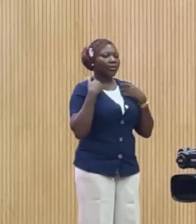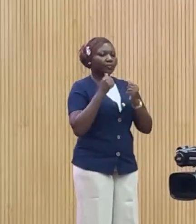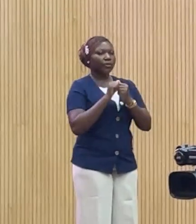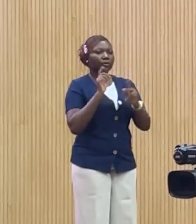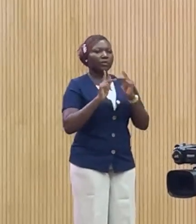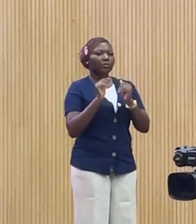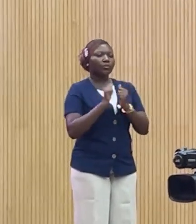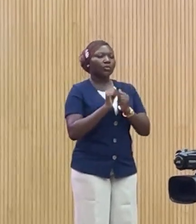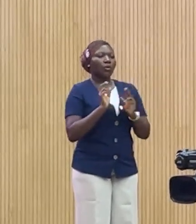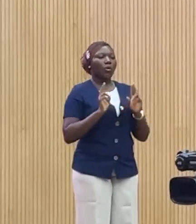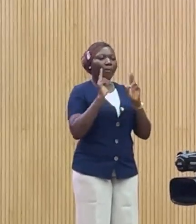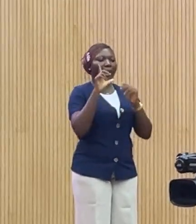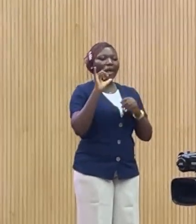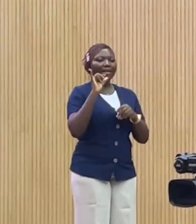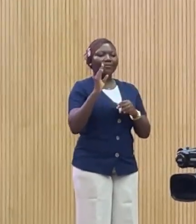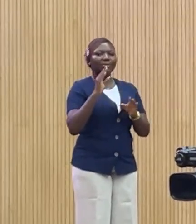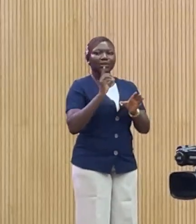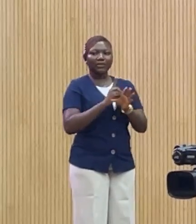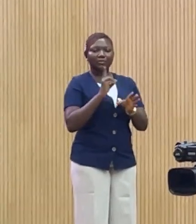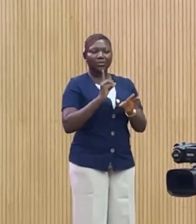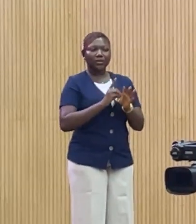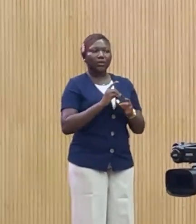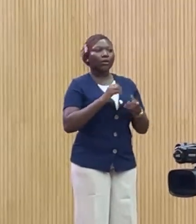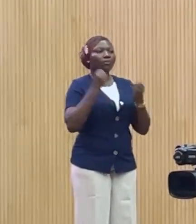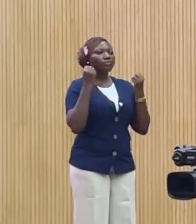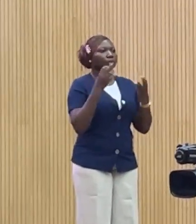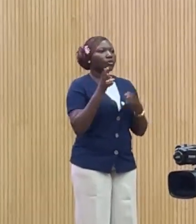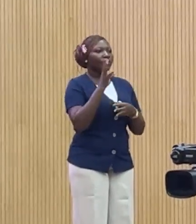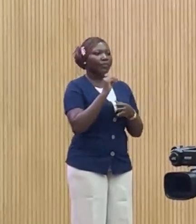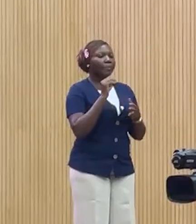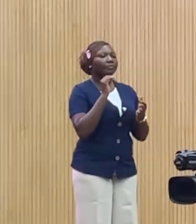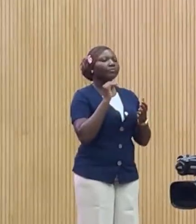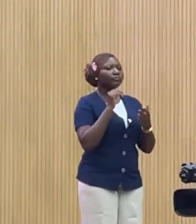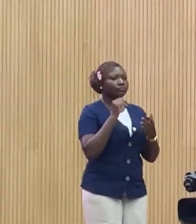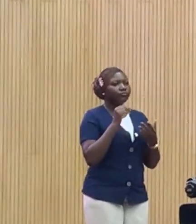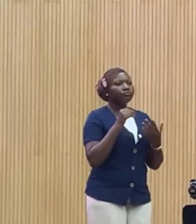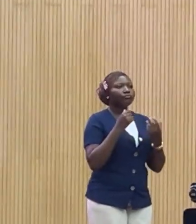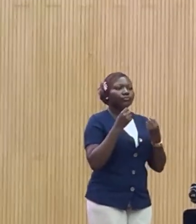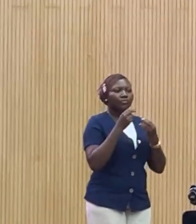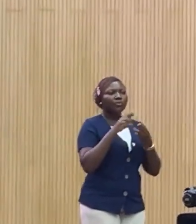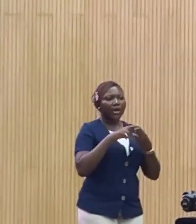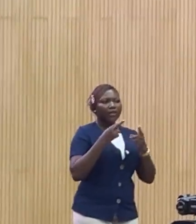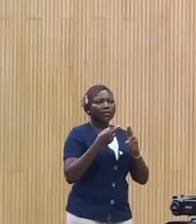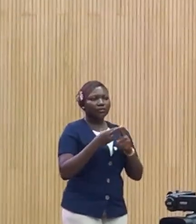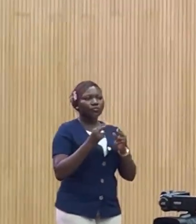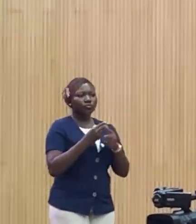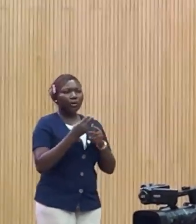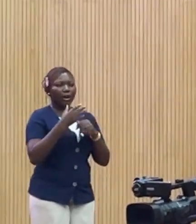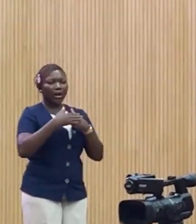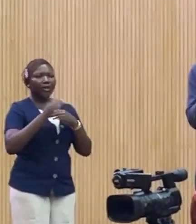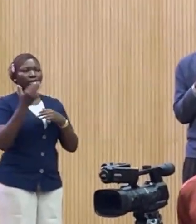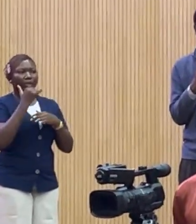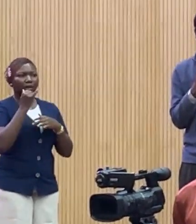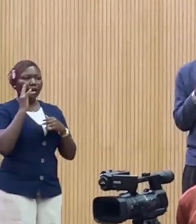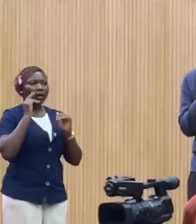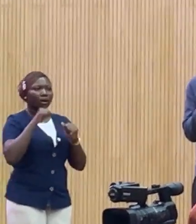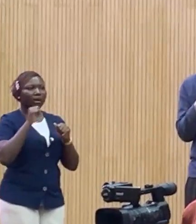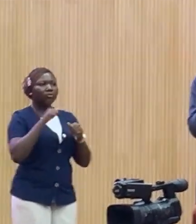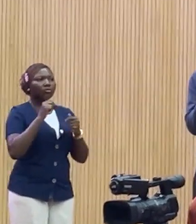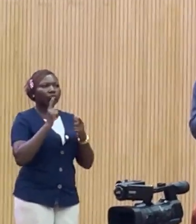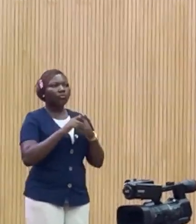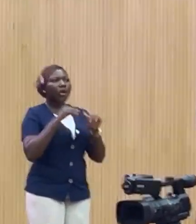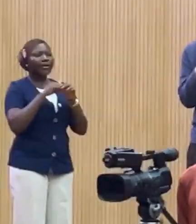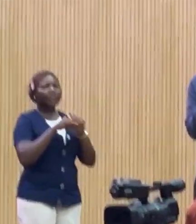to after for a lot of them who had accidents that made them become amputees, relatively soon after they were given, they're able to